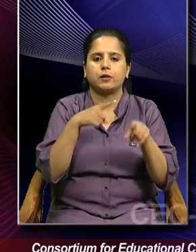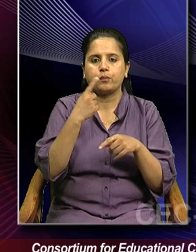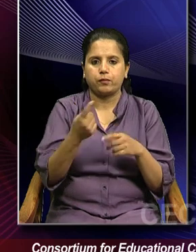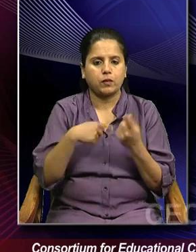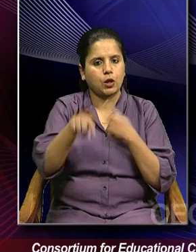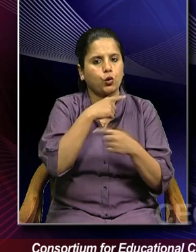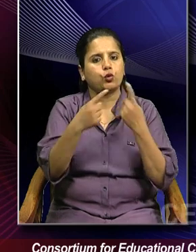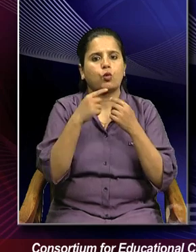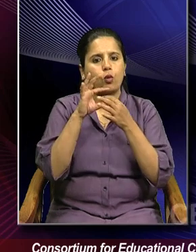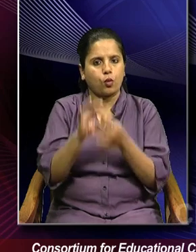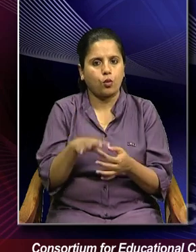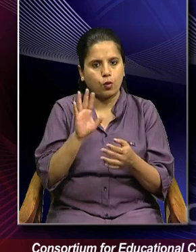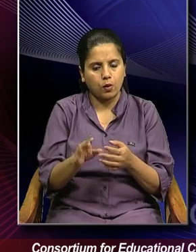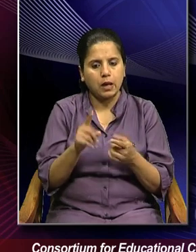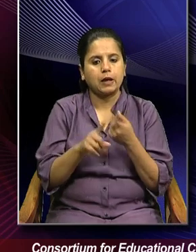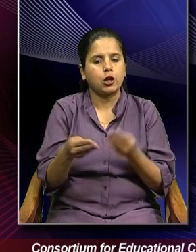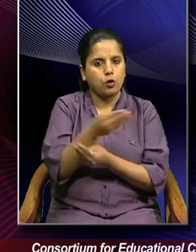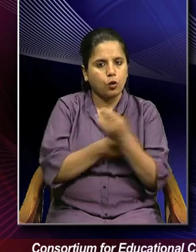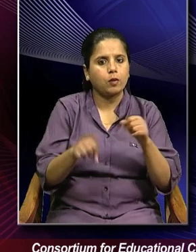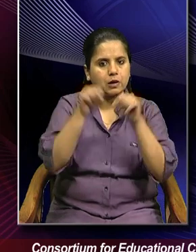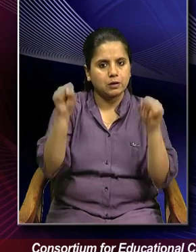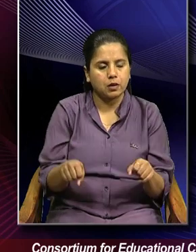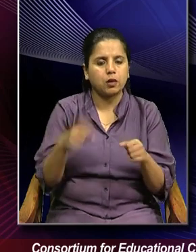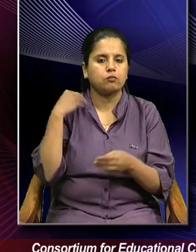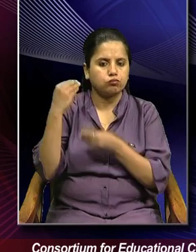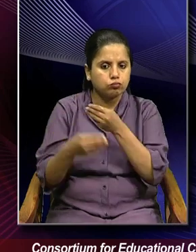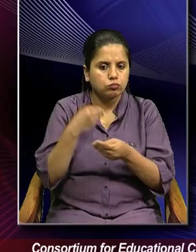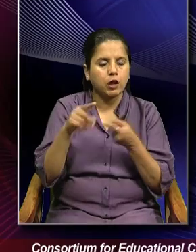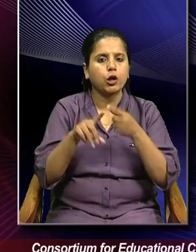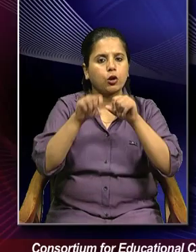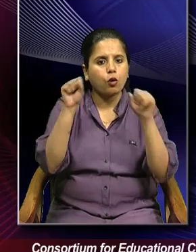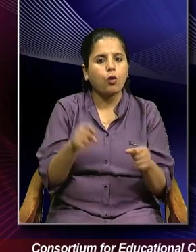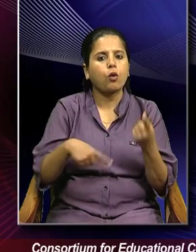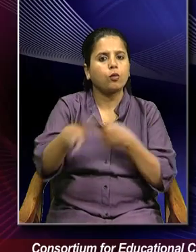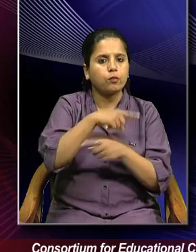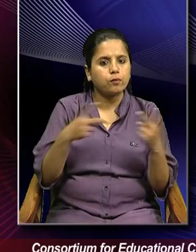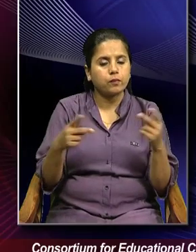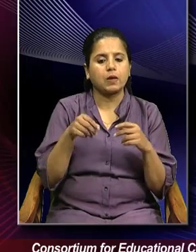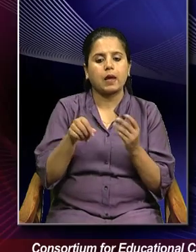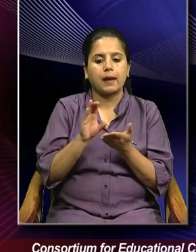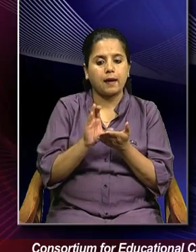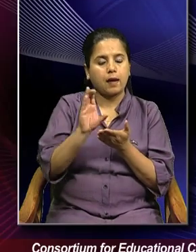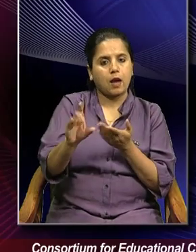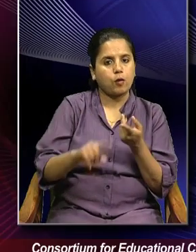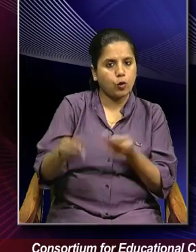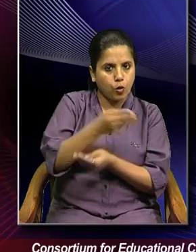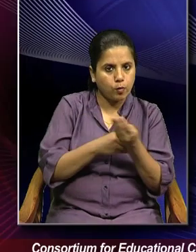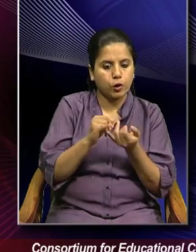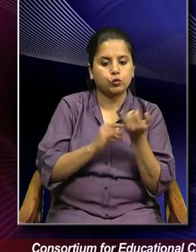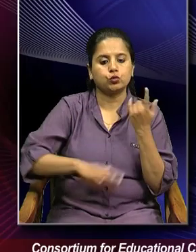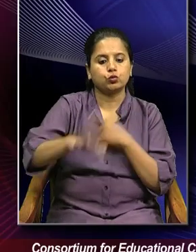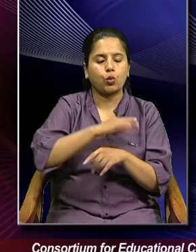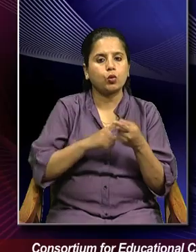talk about main types of economic system, namely traditional economic system, capitalist economy, socialist